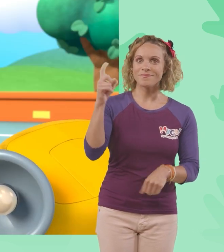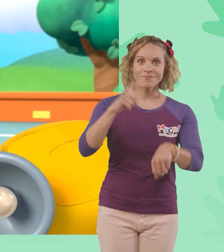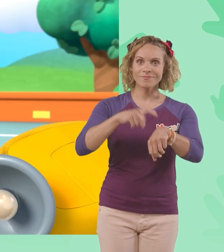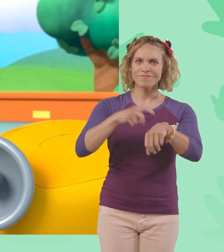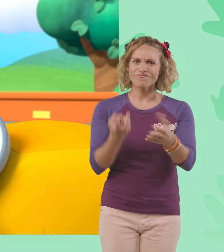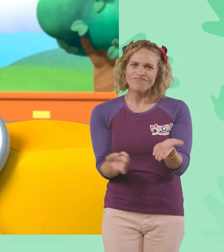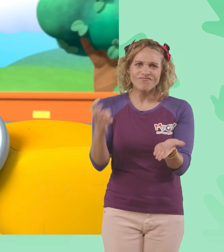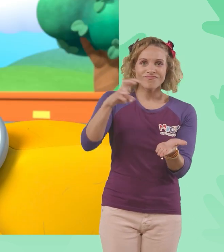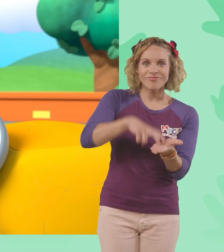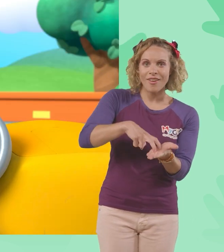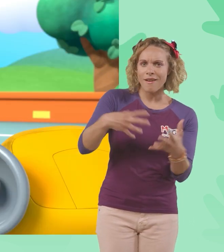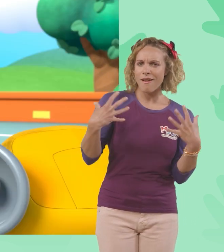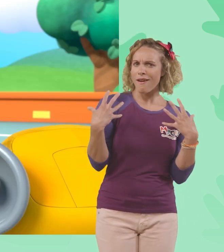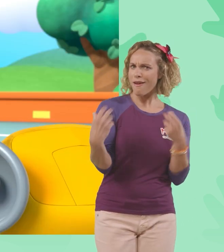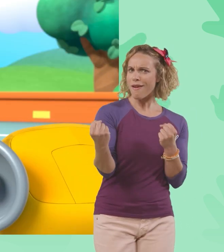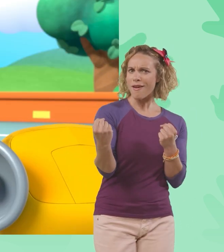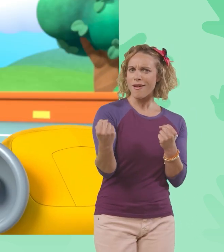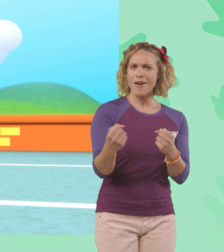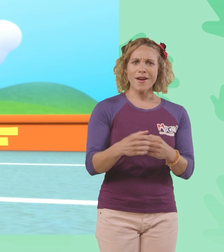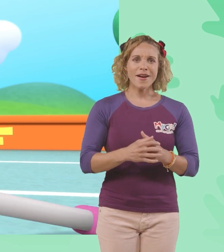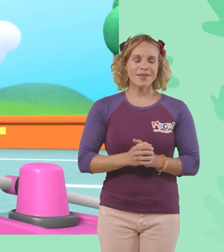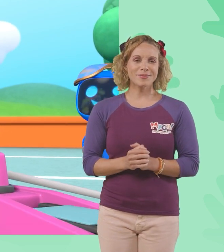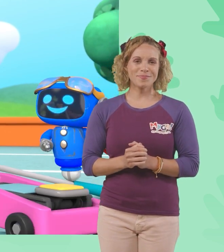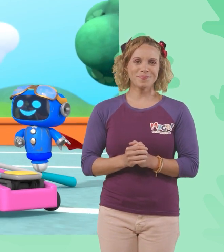Blue, it's time to be a hero.